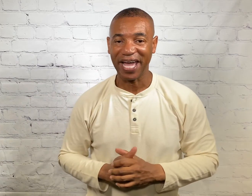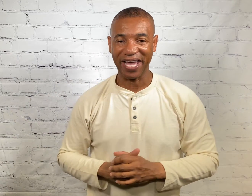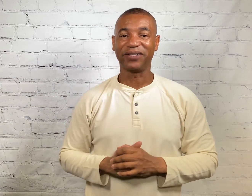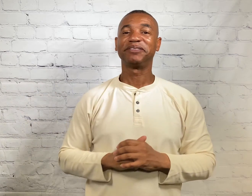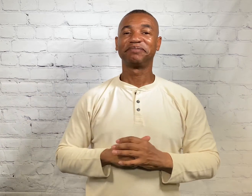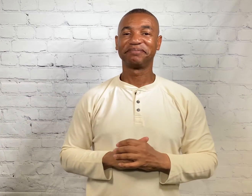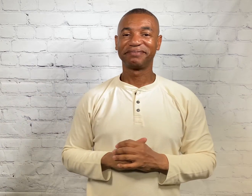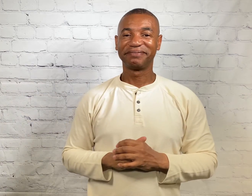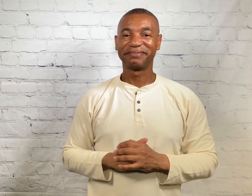hail.